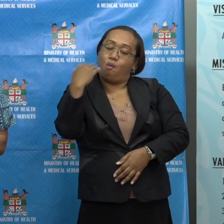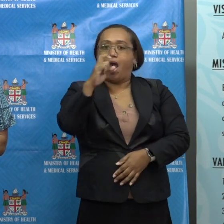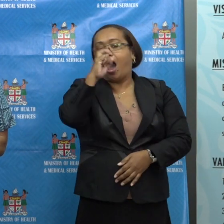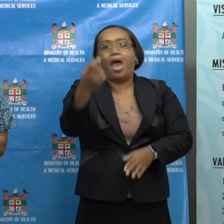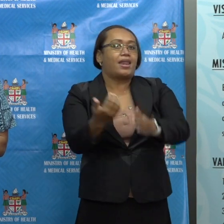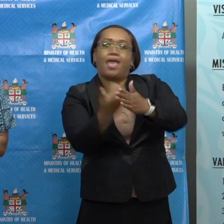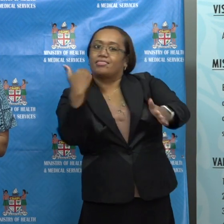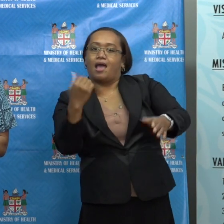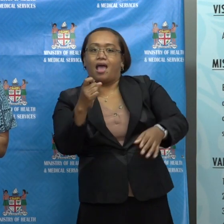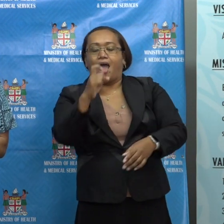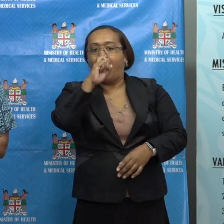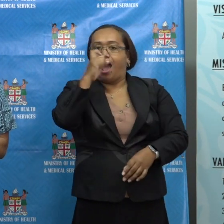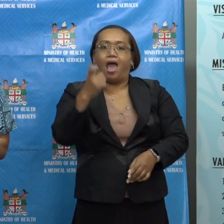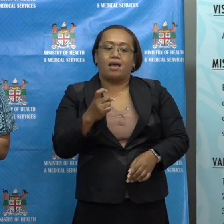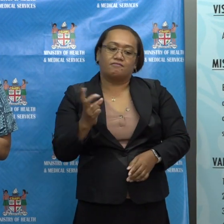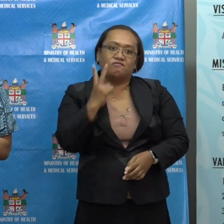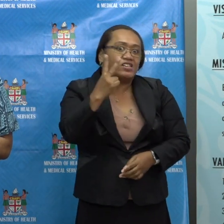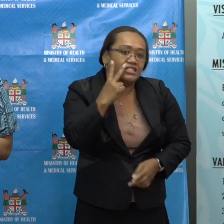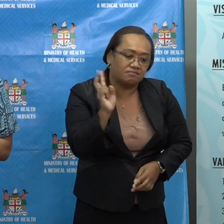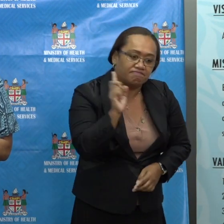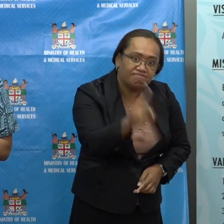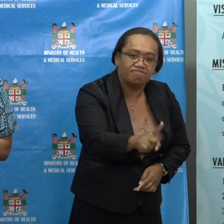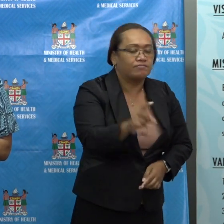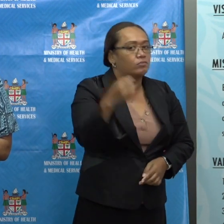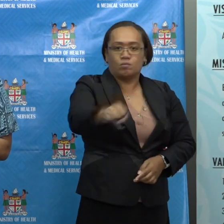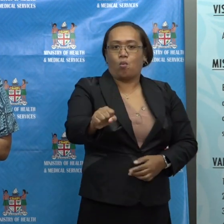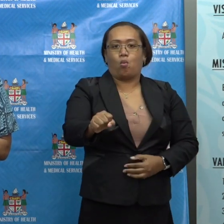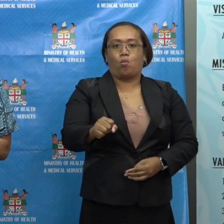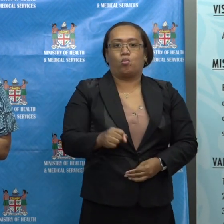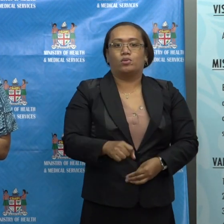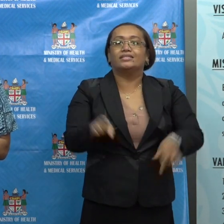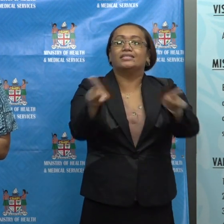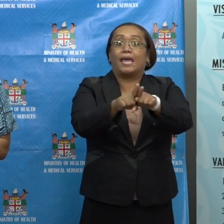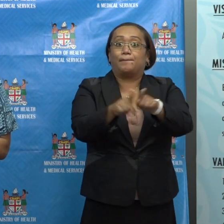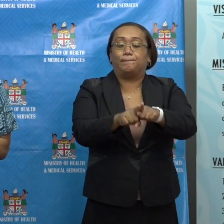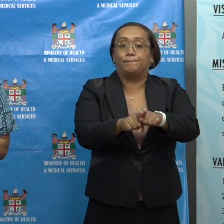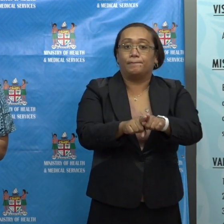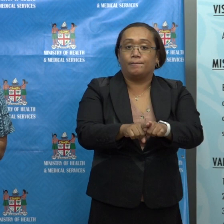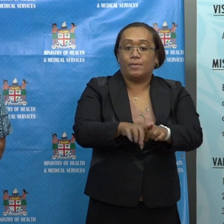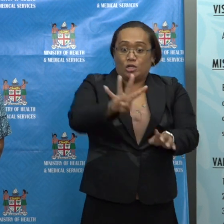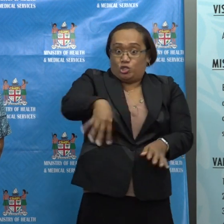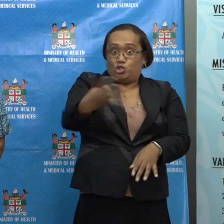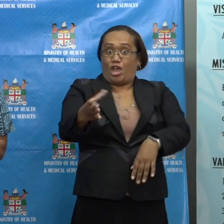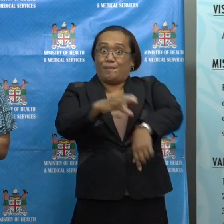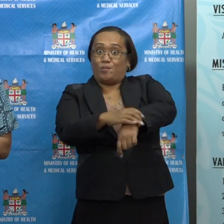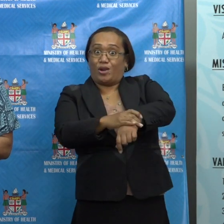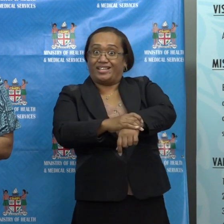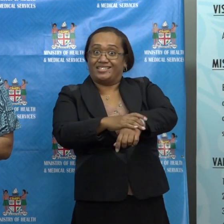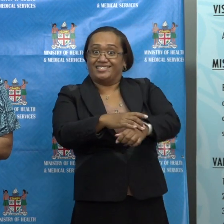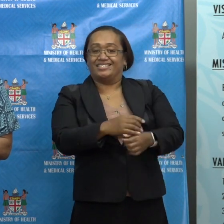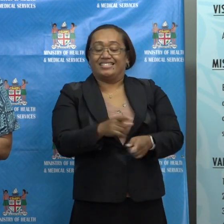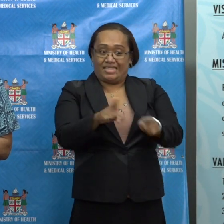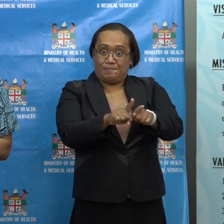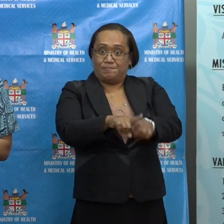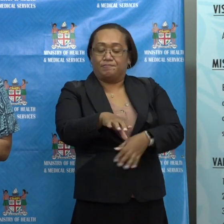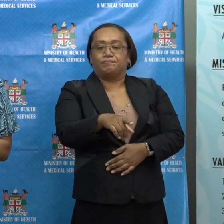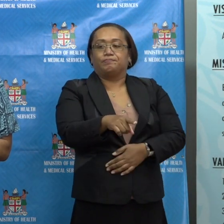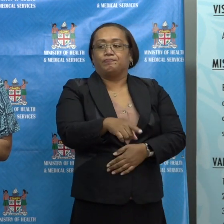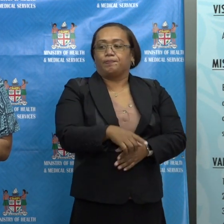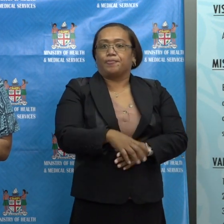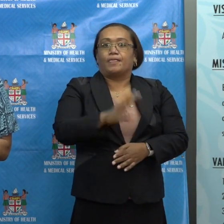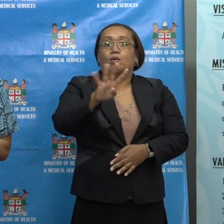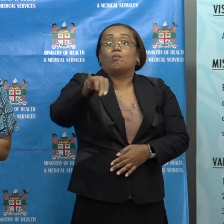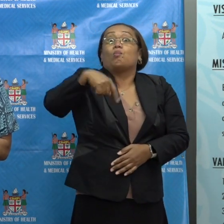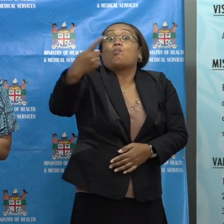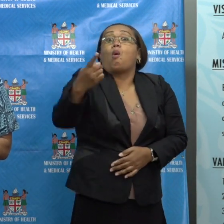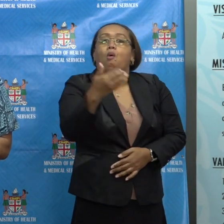For a period of 14 days, we will be closing off exits at the following checkpoints, starting from 4 a.m. tomorrow, the 26th of